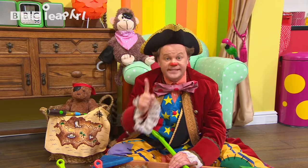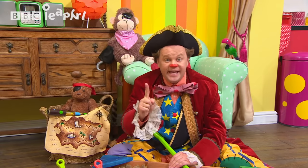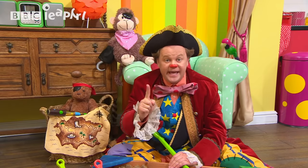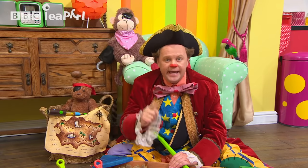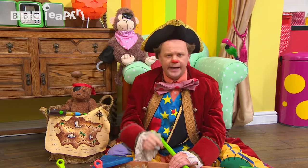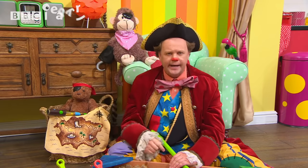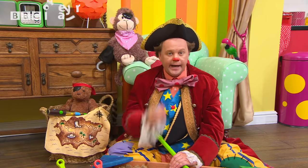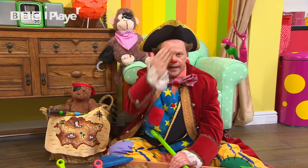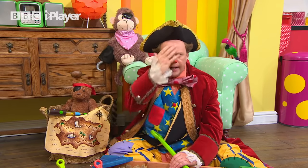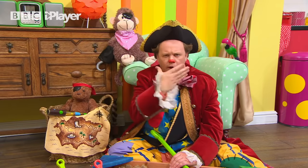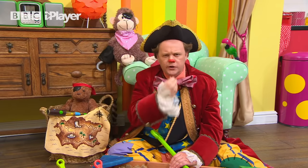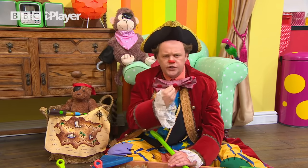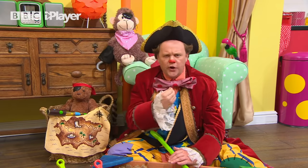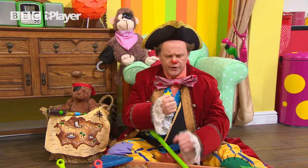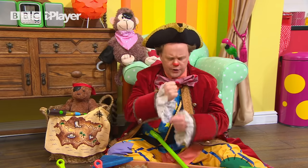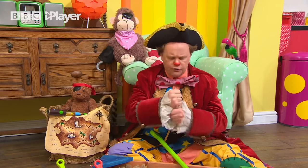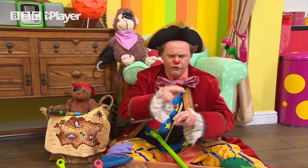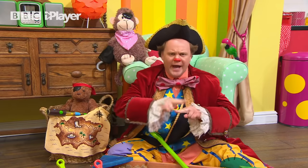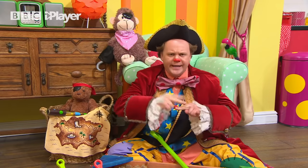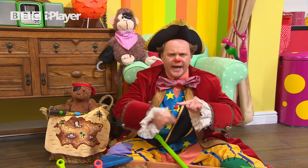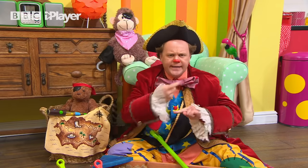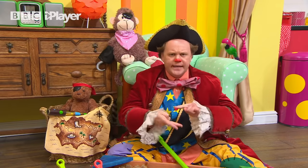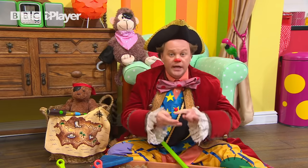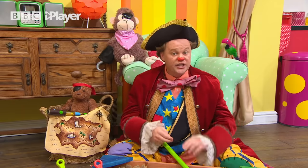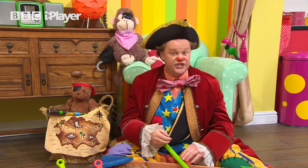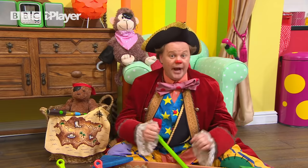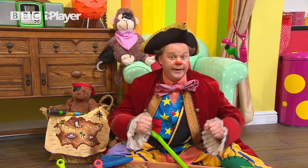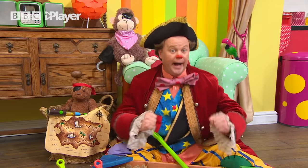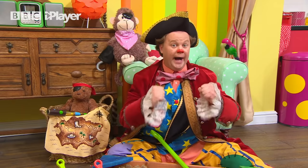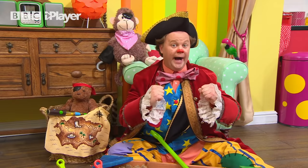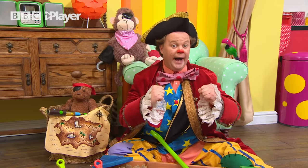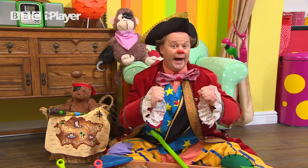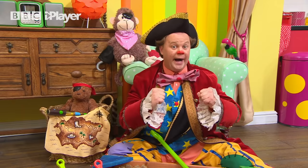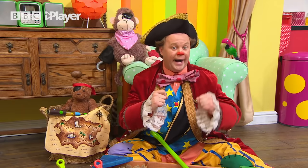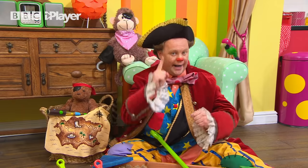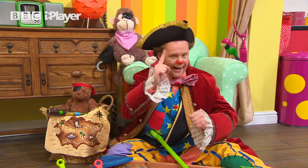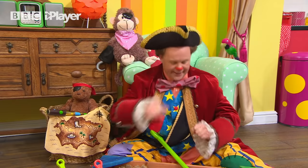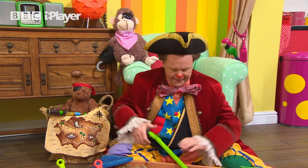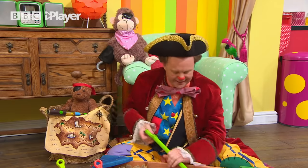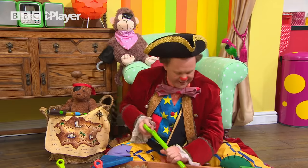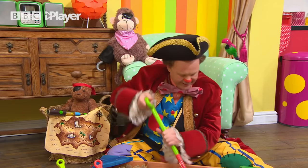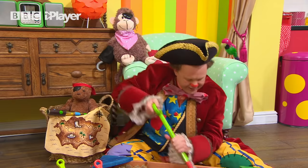see long john grandad shout out